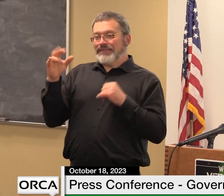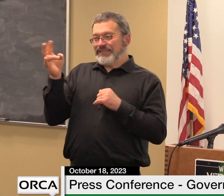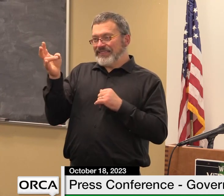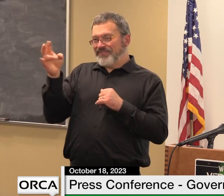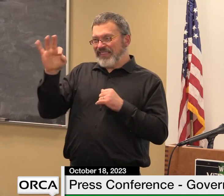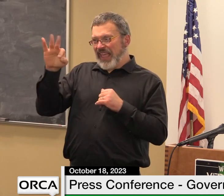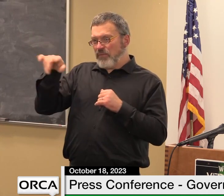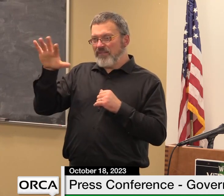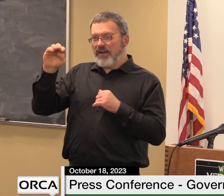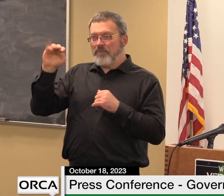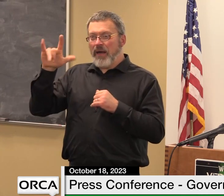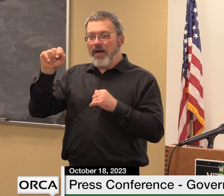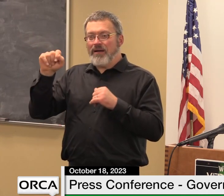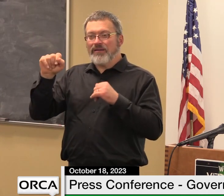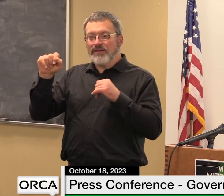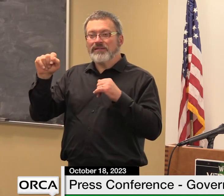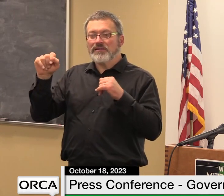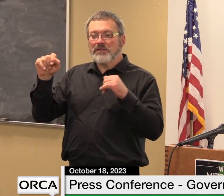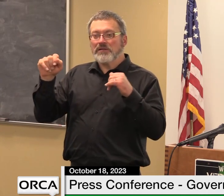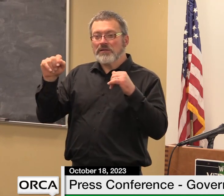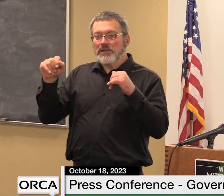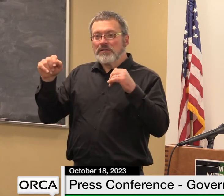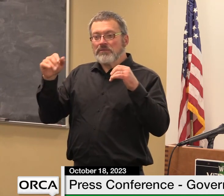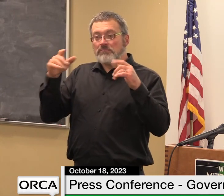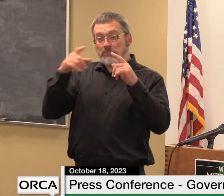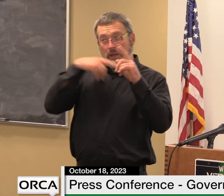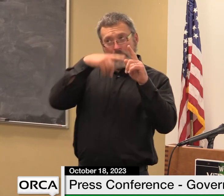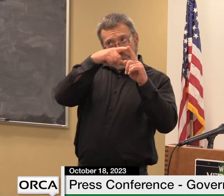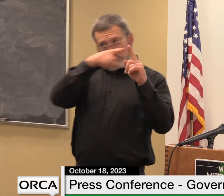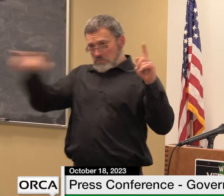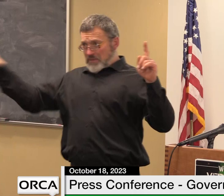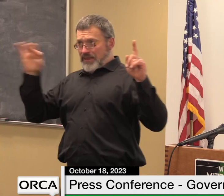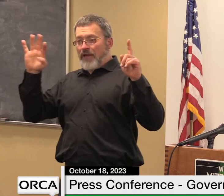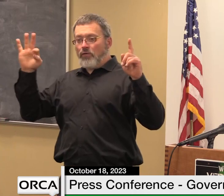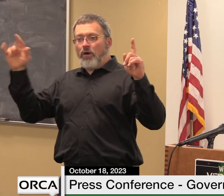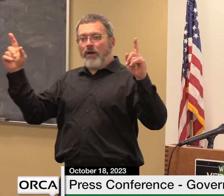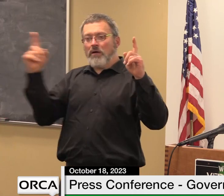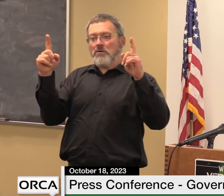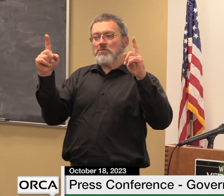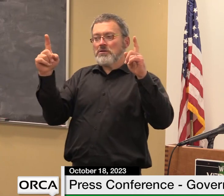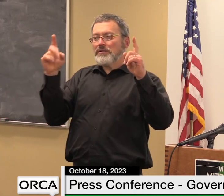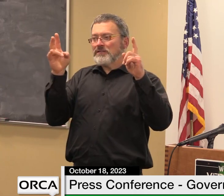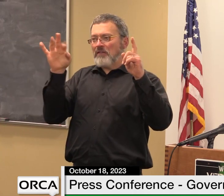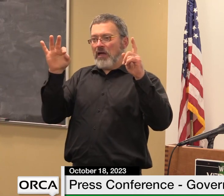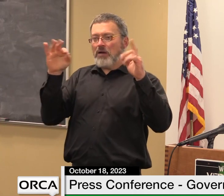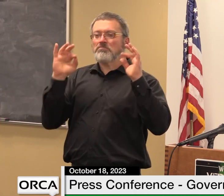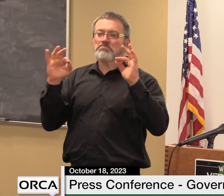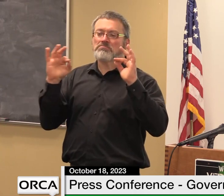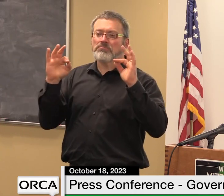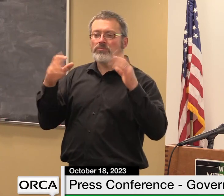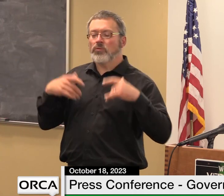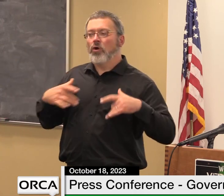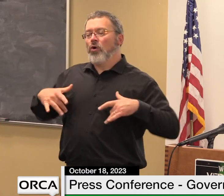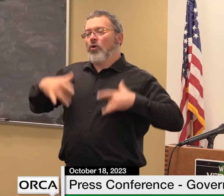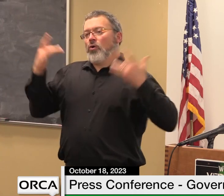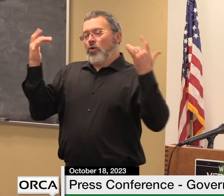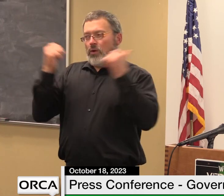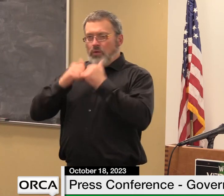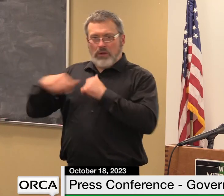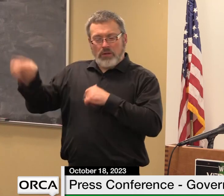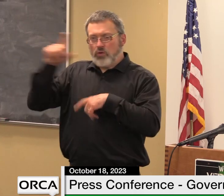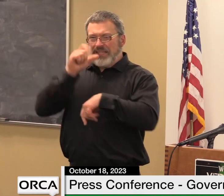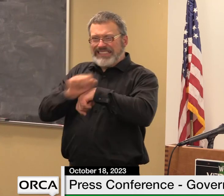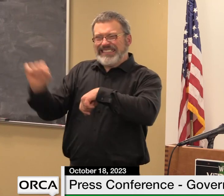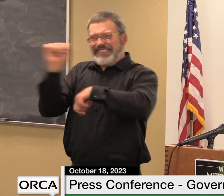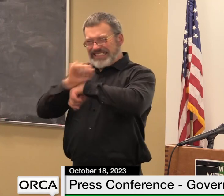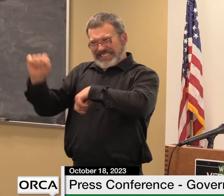of the 94-mile trail, which will now be open. And I want to thank the crews who are working hard to get it up and running.